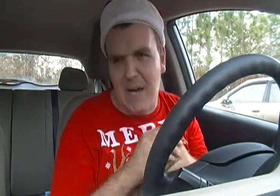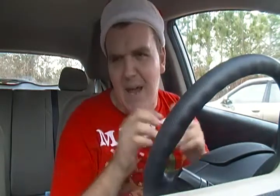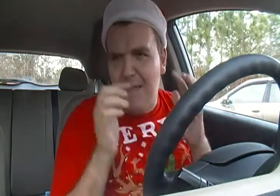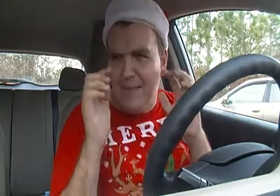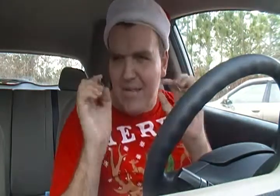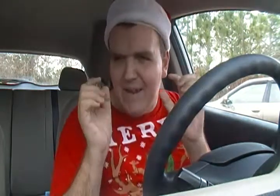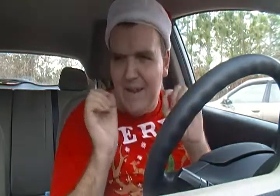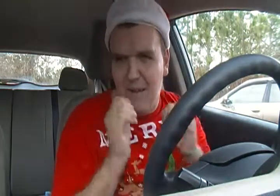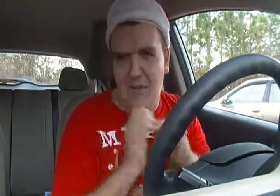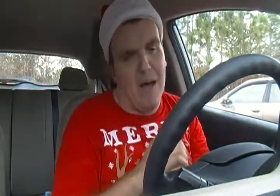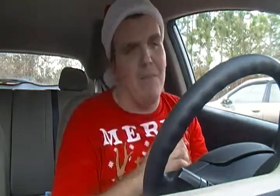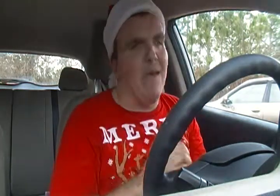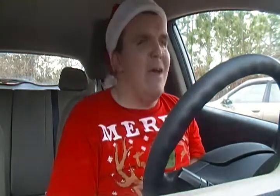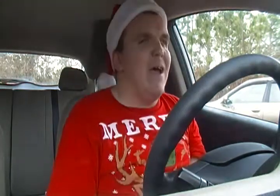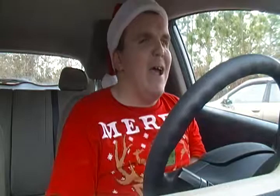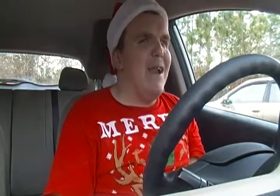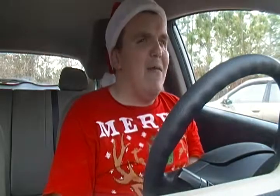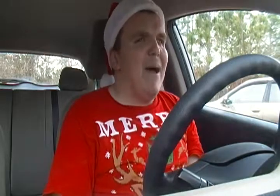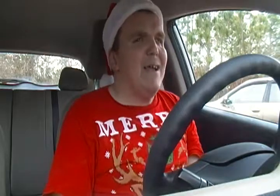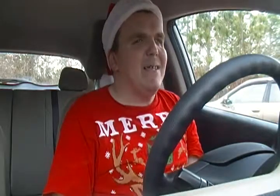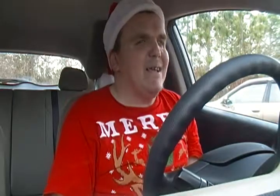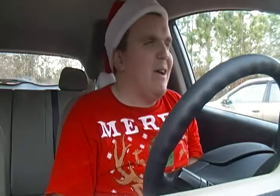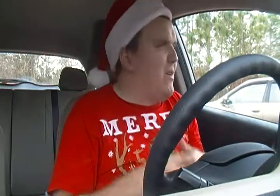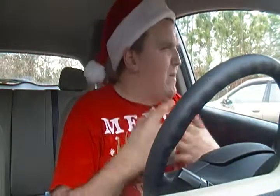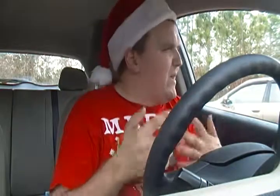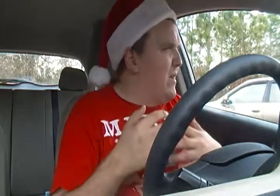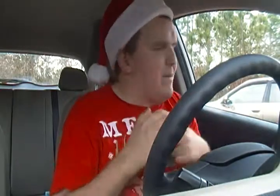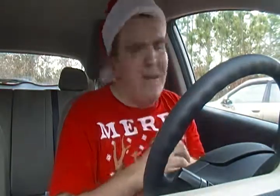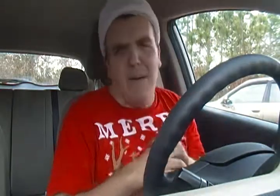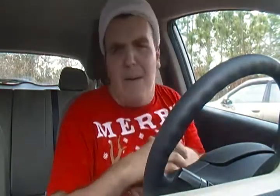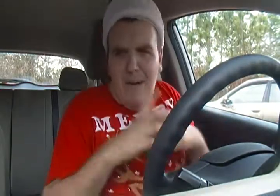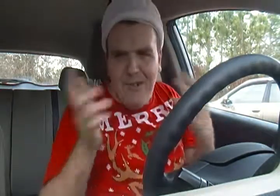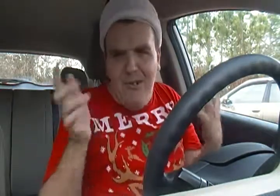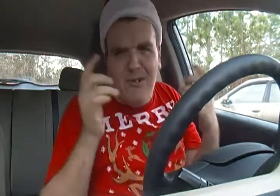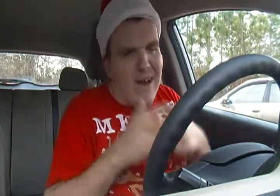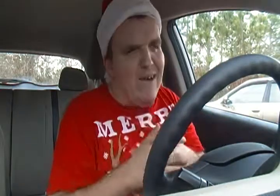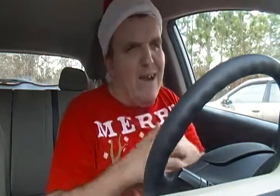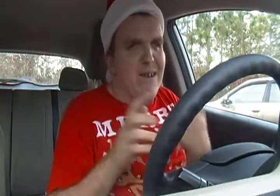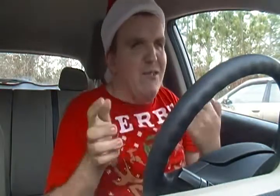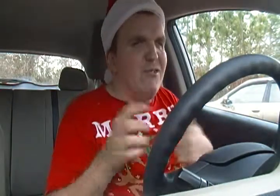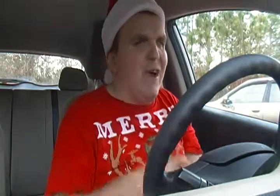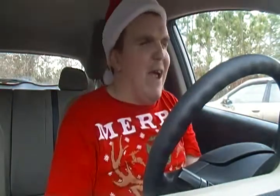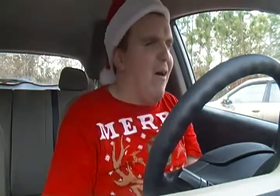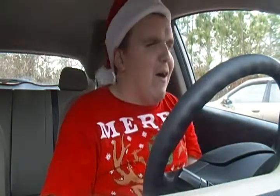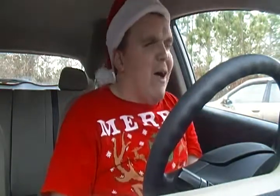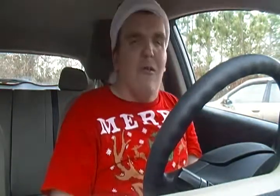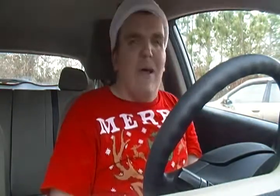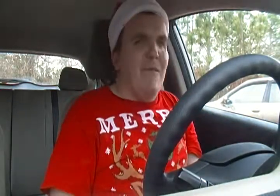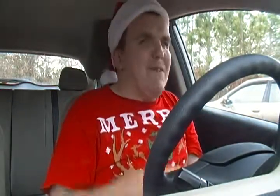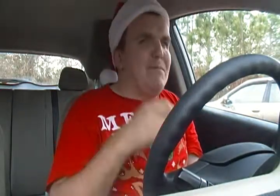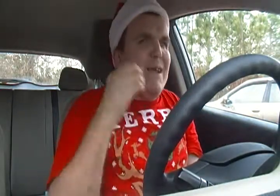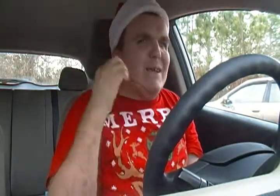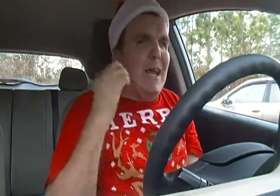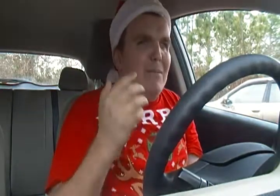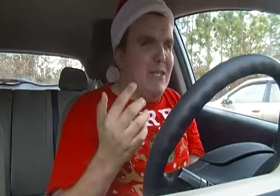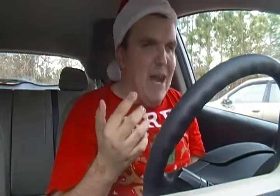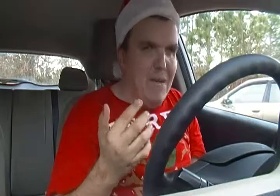stock and this thing that tells time and everybody is telling them and telling them and telling them oh you shoot your eye out kid you shoot your eye out ralphie's being devastated